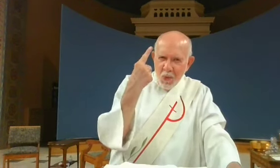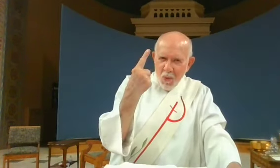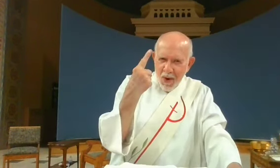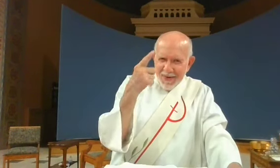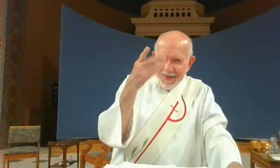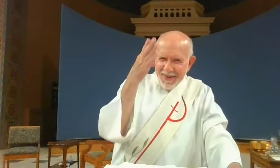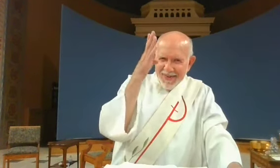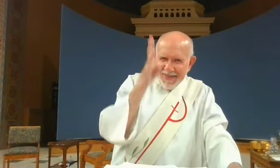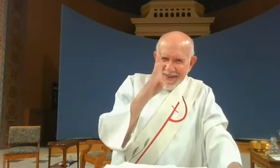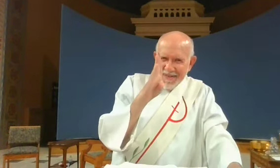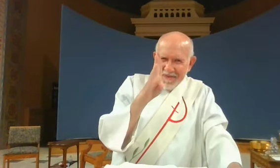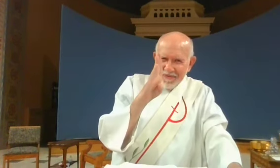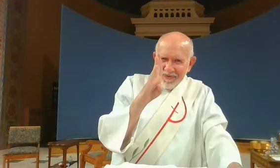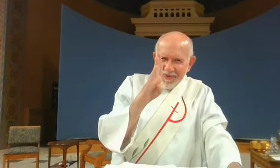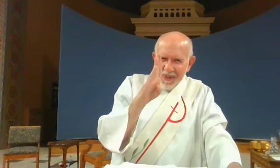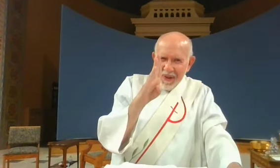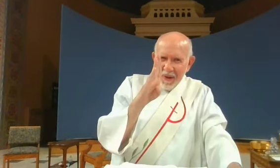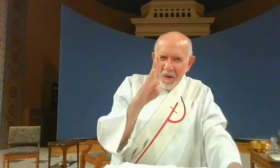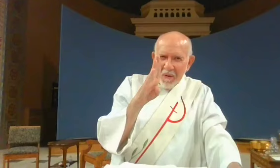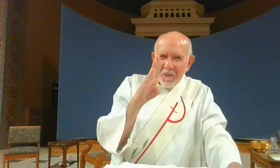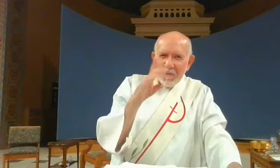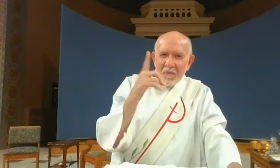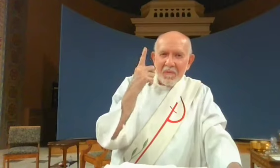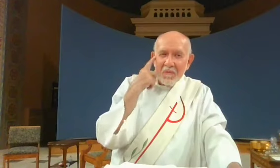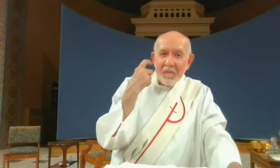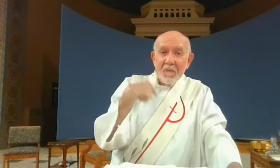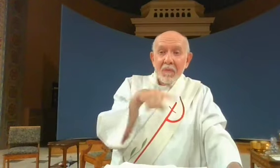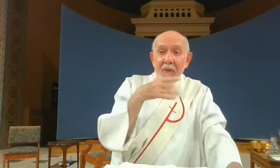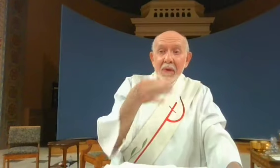the Lord is our one God.